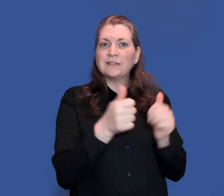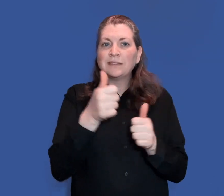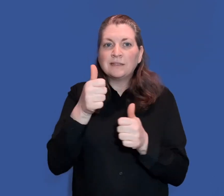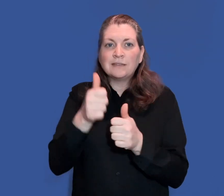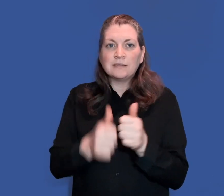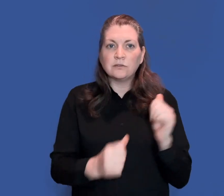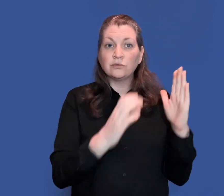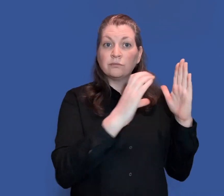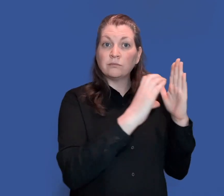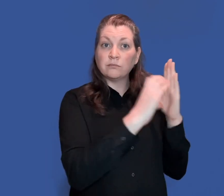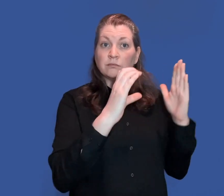this act.